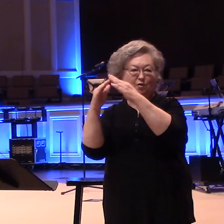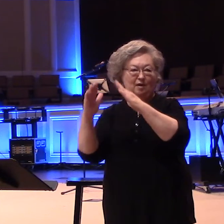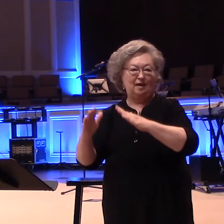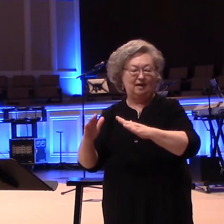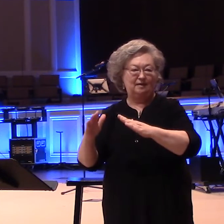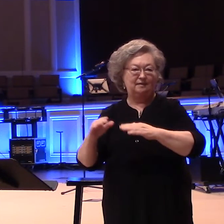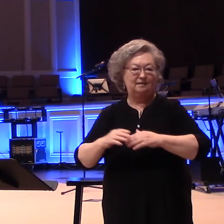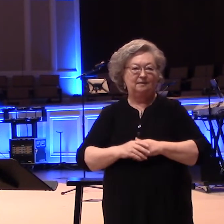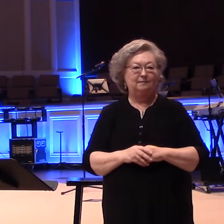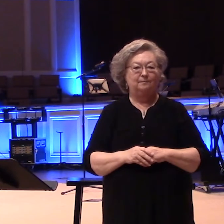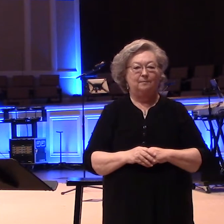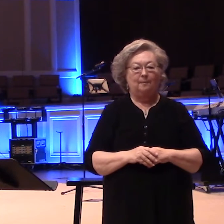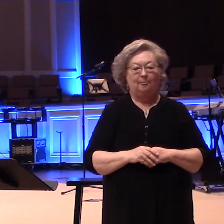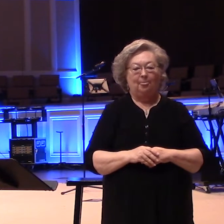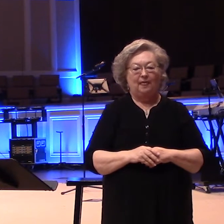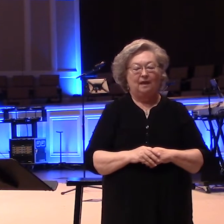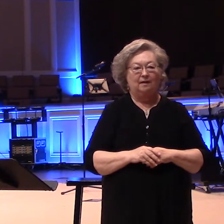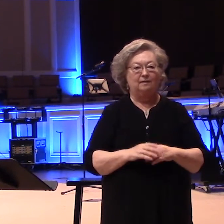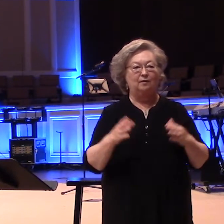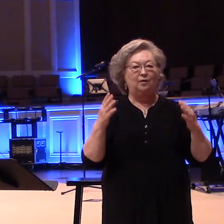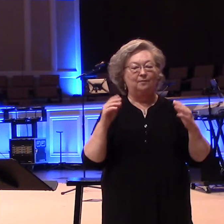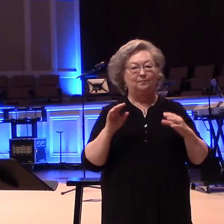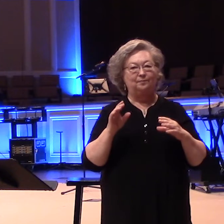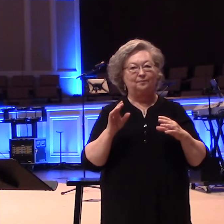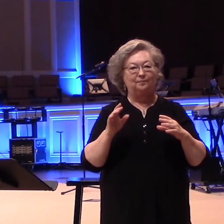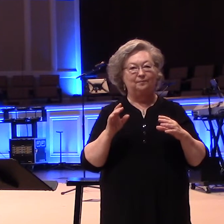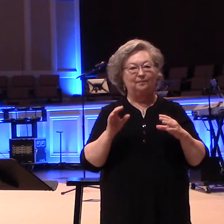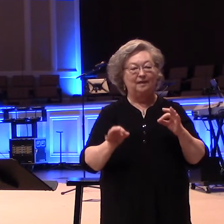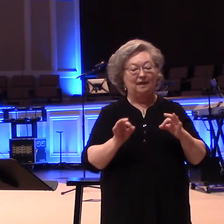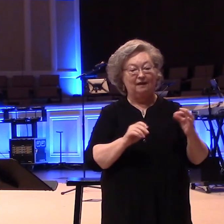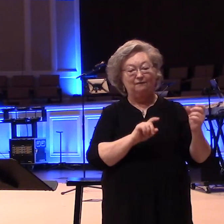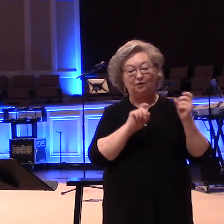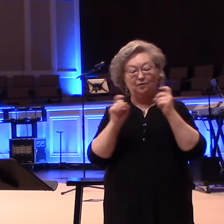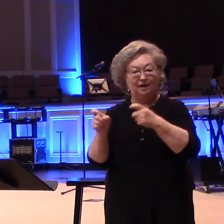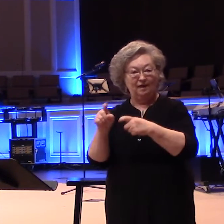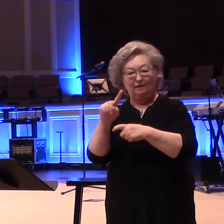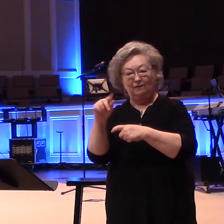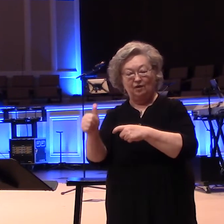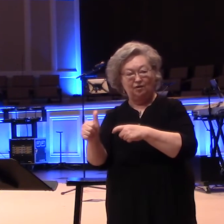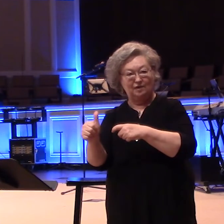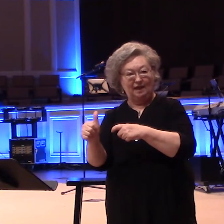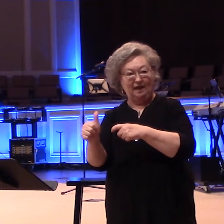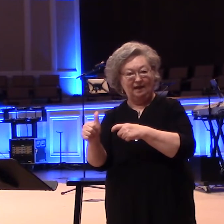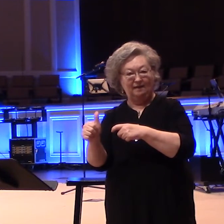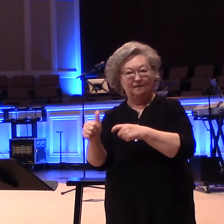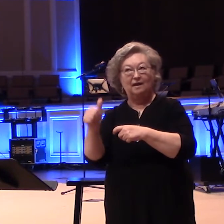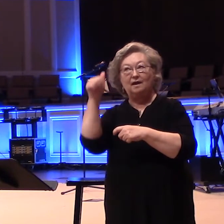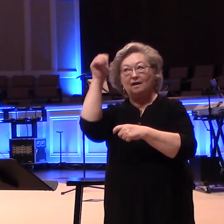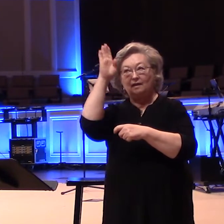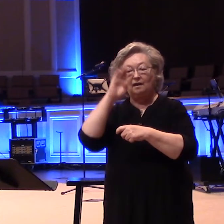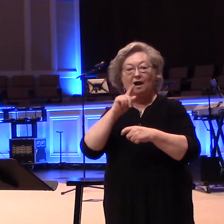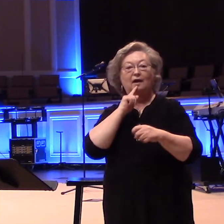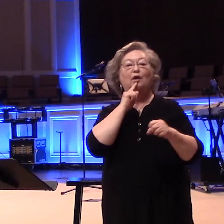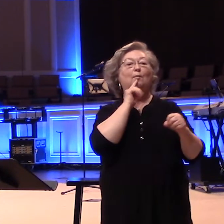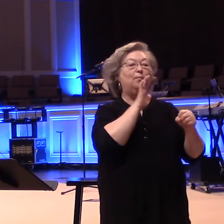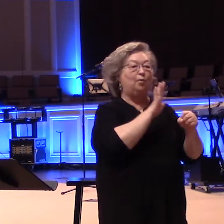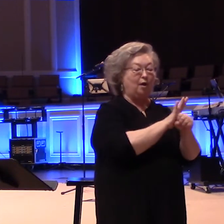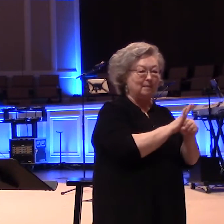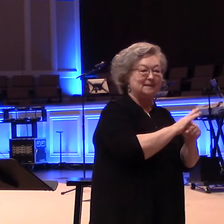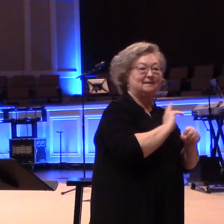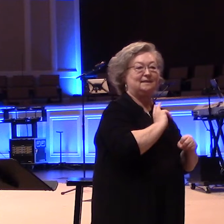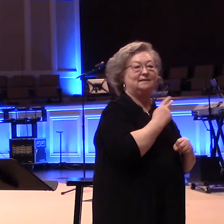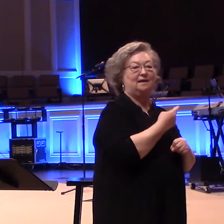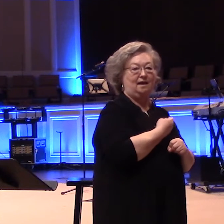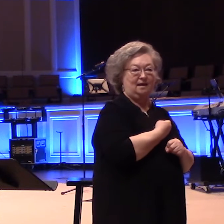the promise is that we'll have everything we need to do to accomplish everything God wants to accomplish in us